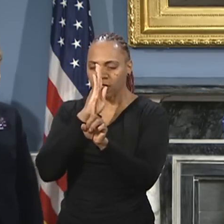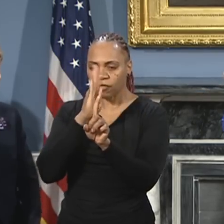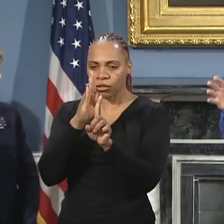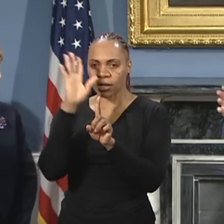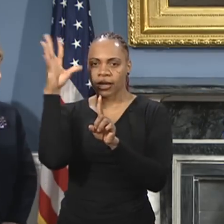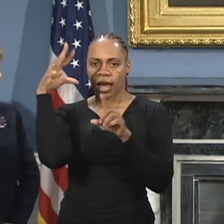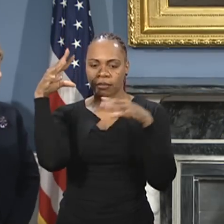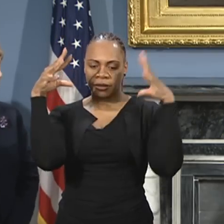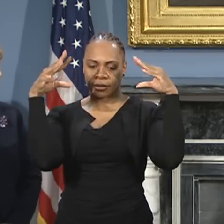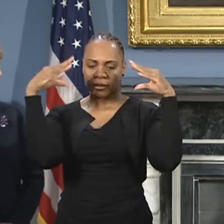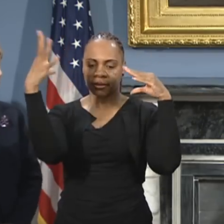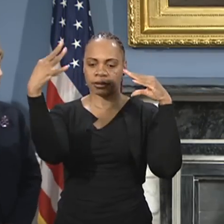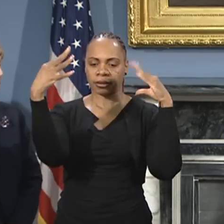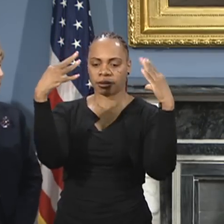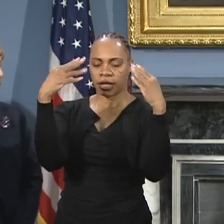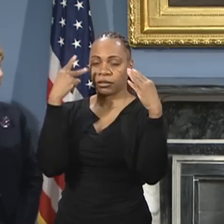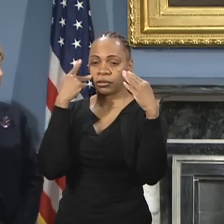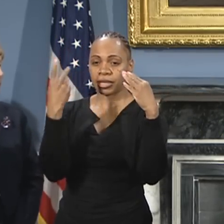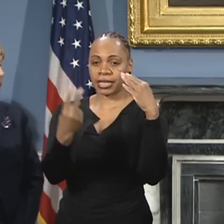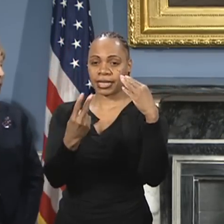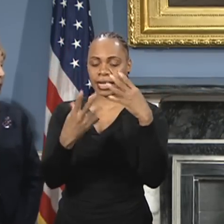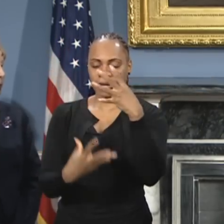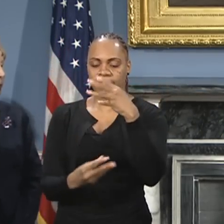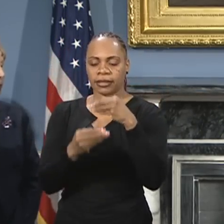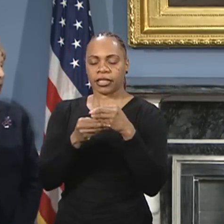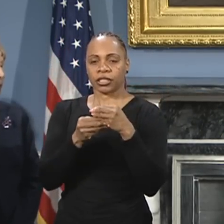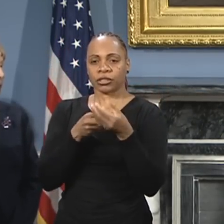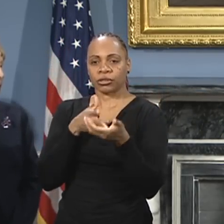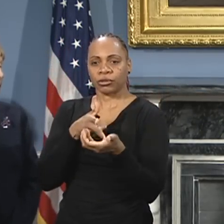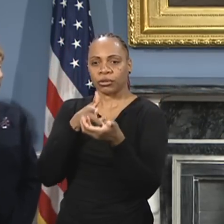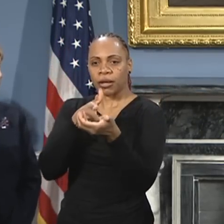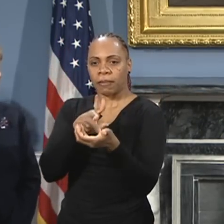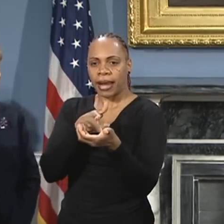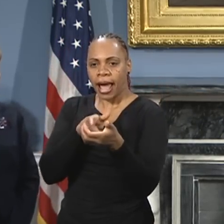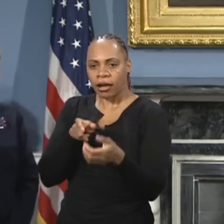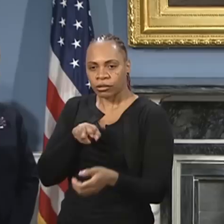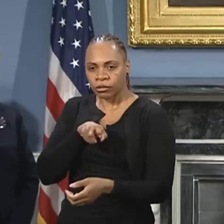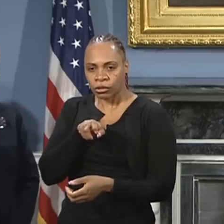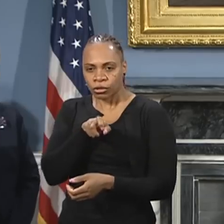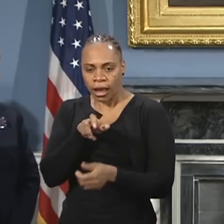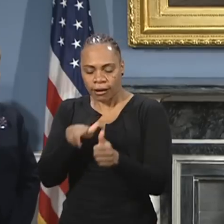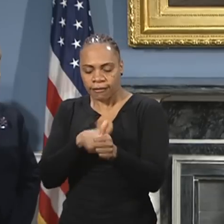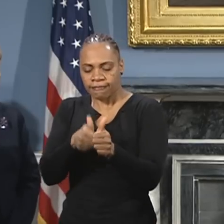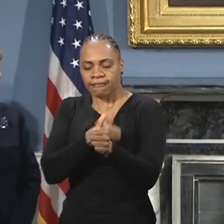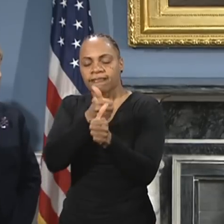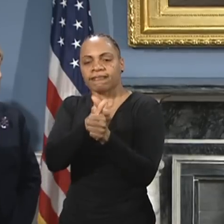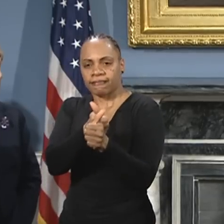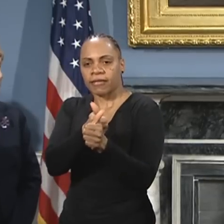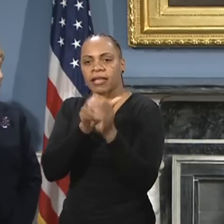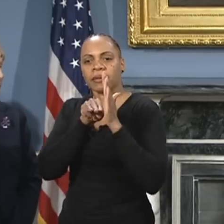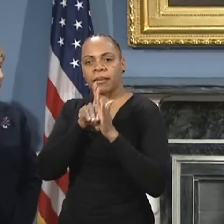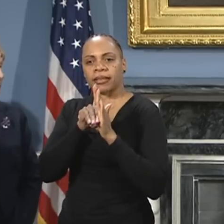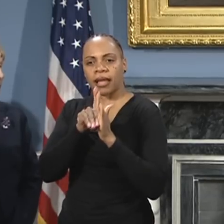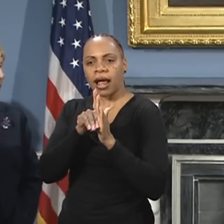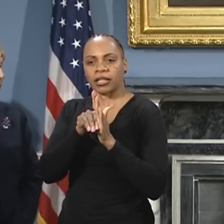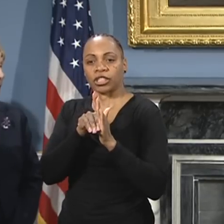cameras, in addition, of course, to the plow tracker methodology. We looked carefully at Staten Island,